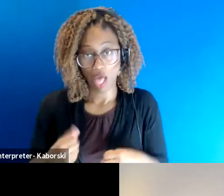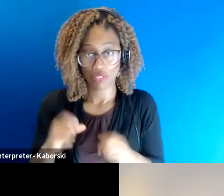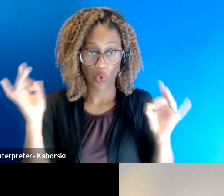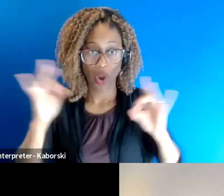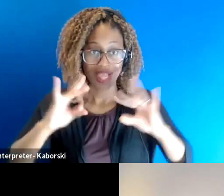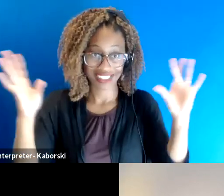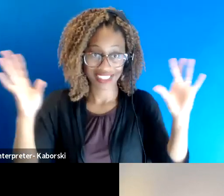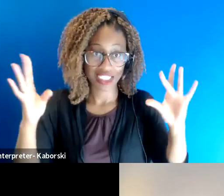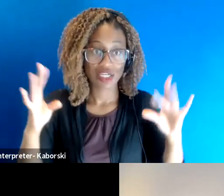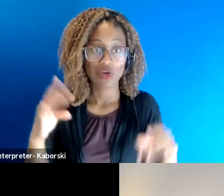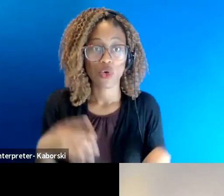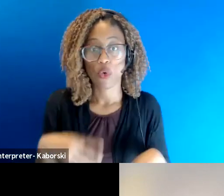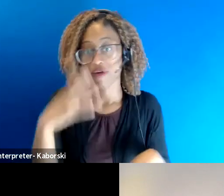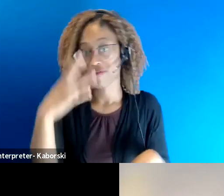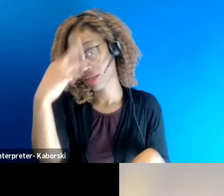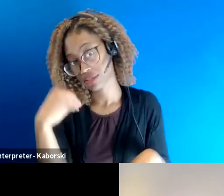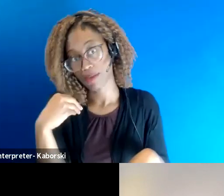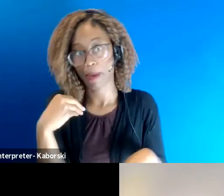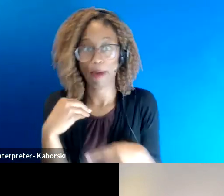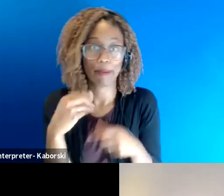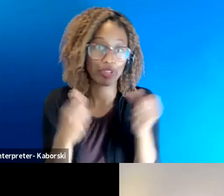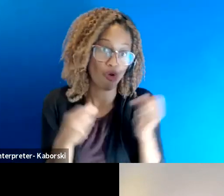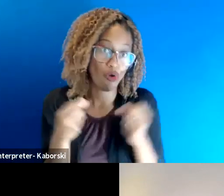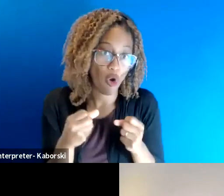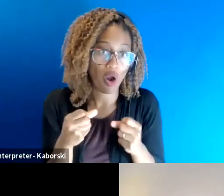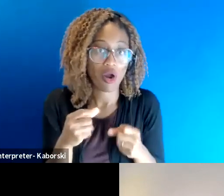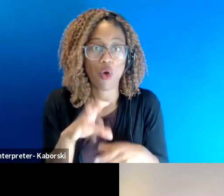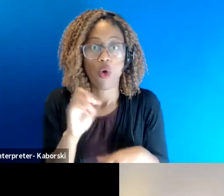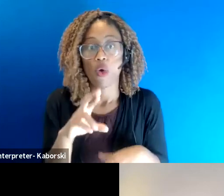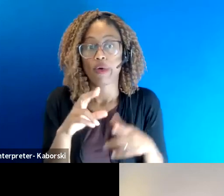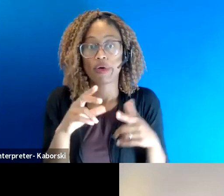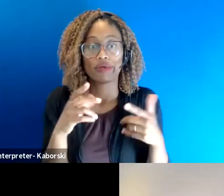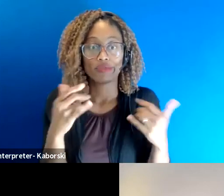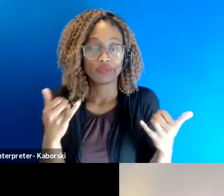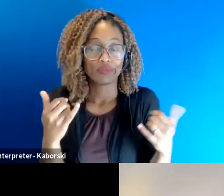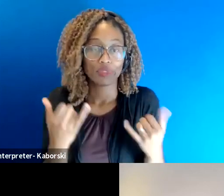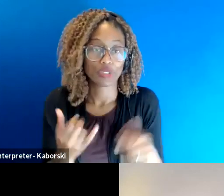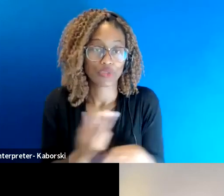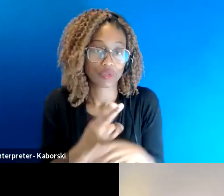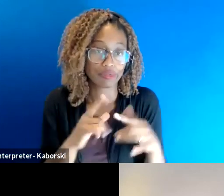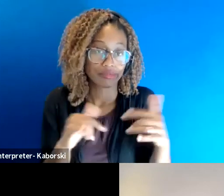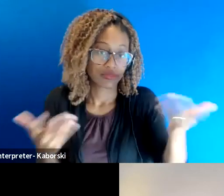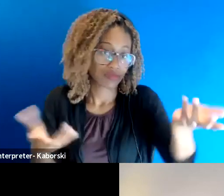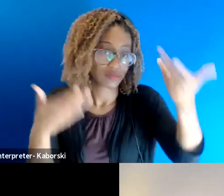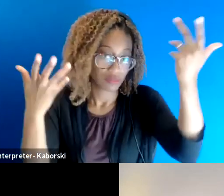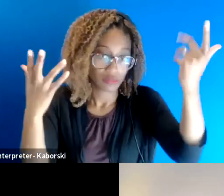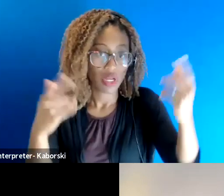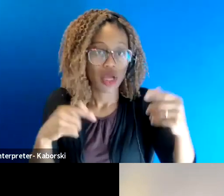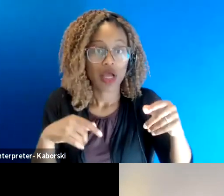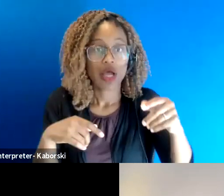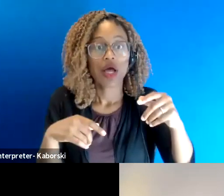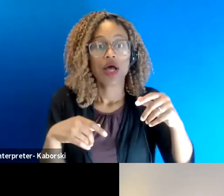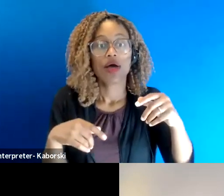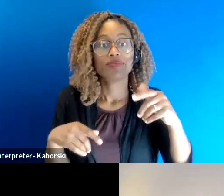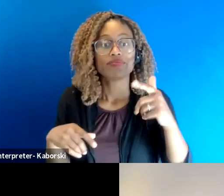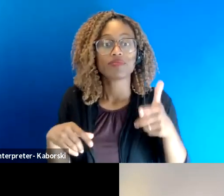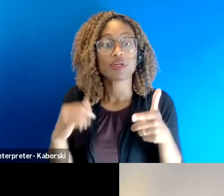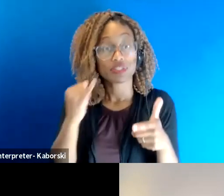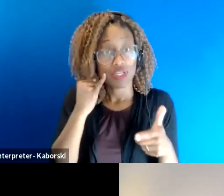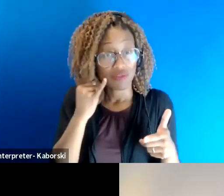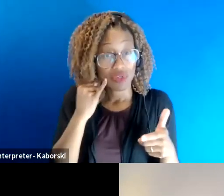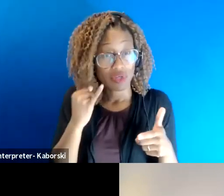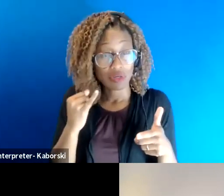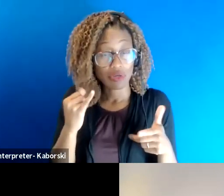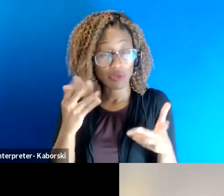has a mental health crisis, asleep in their car, currently using, etc. Would you choose